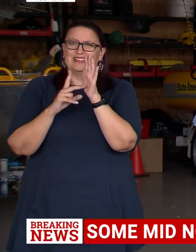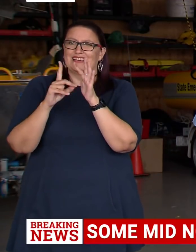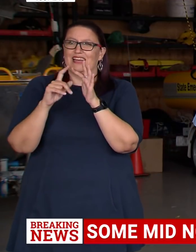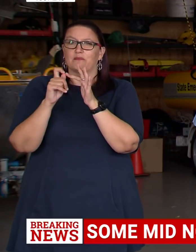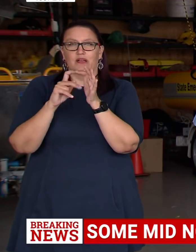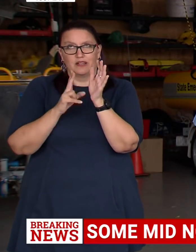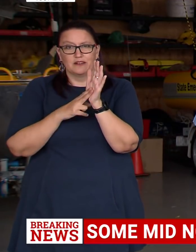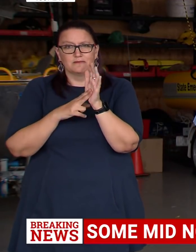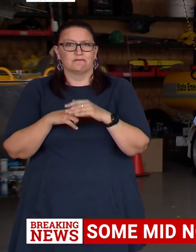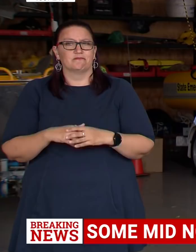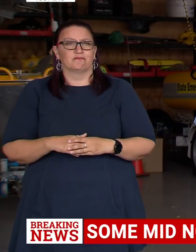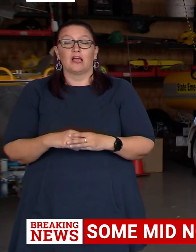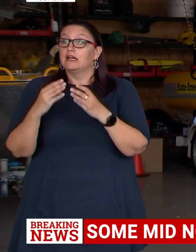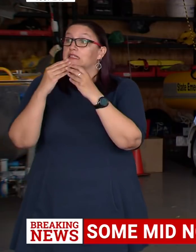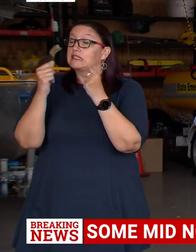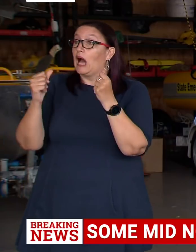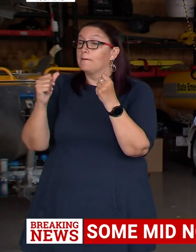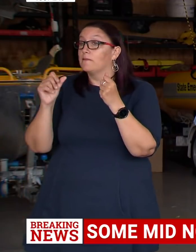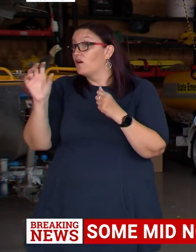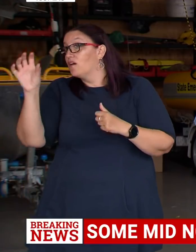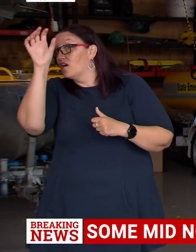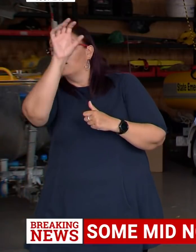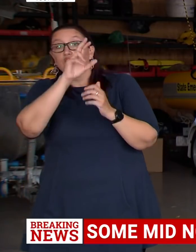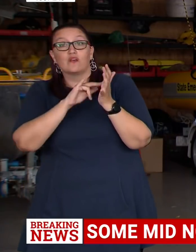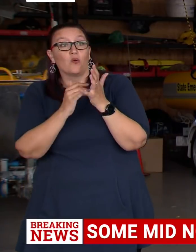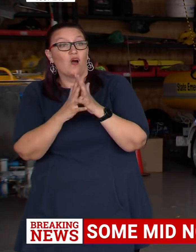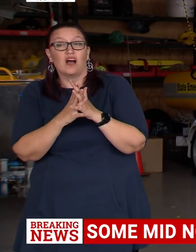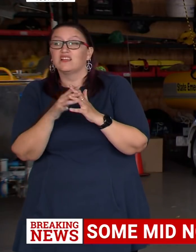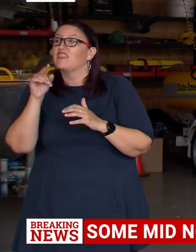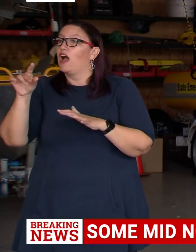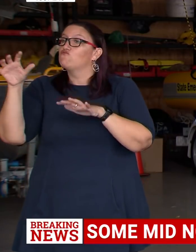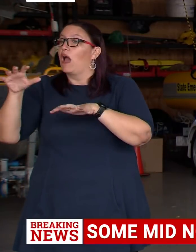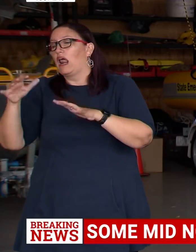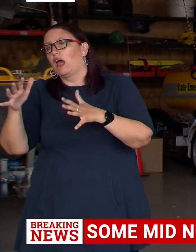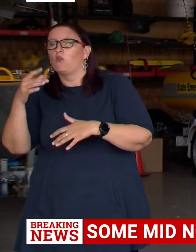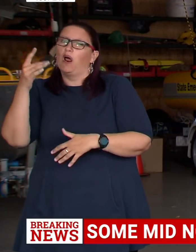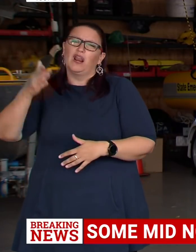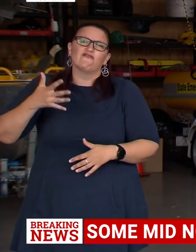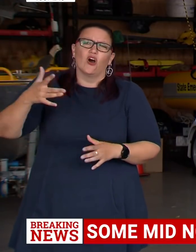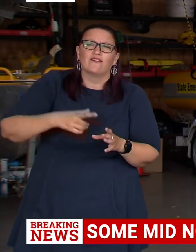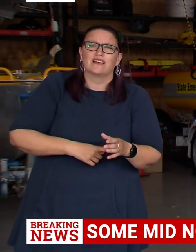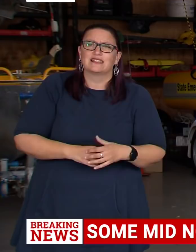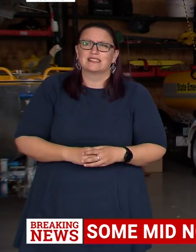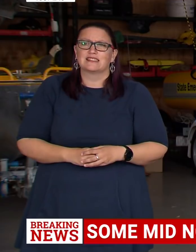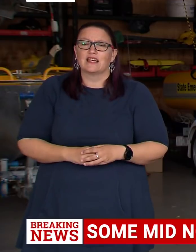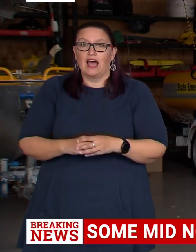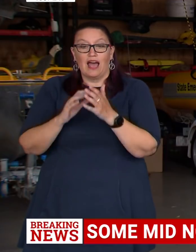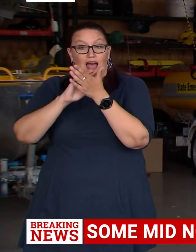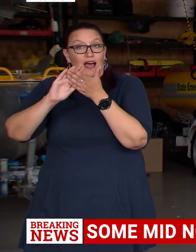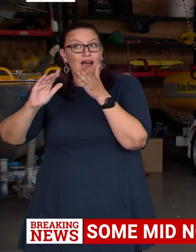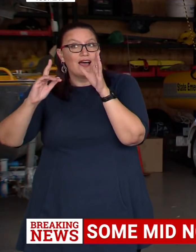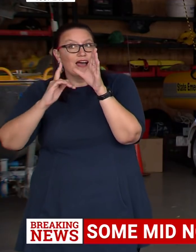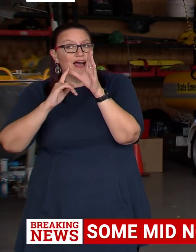1 in 5 or 1 in 10-year event. In parts of the Northern Rivers area and the Hastings area, it's actually a 1 in 100-year